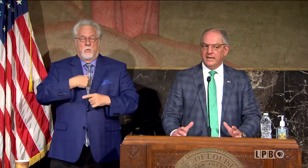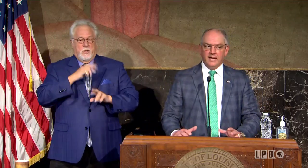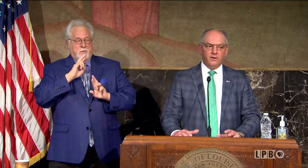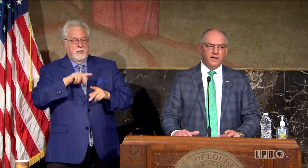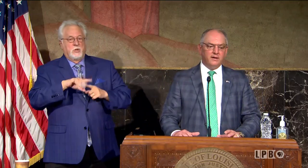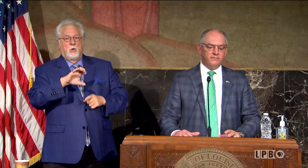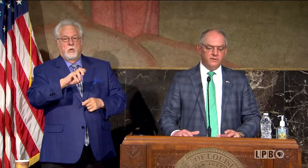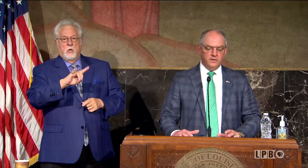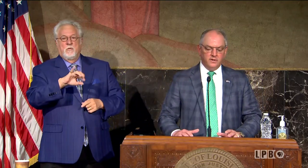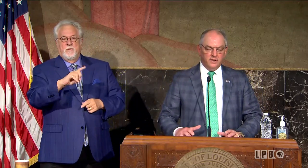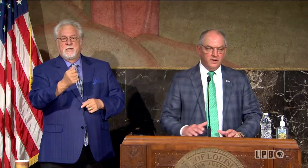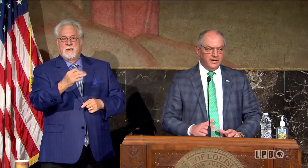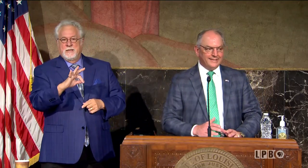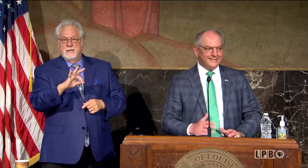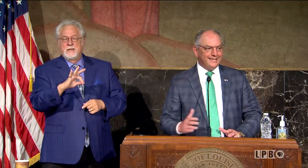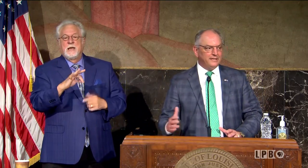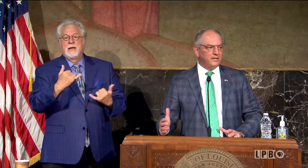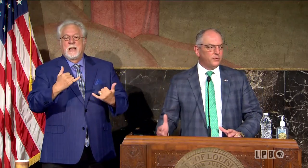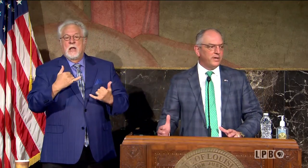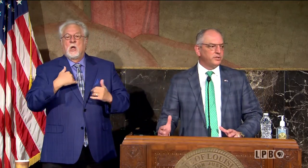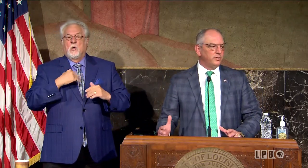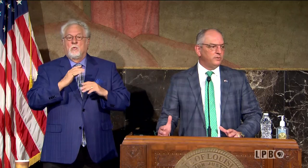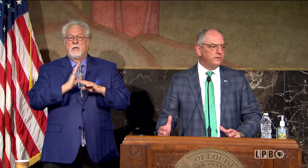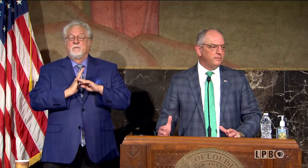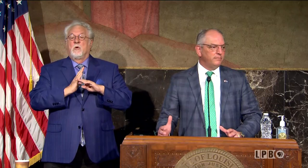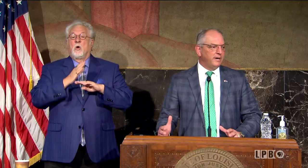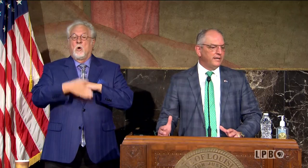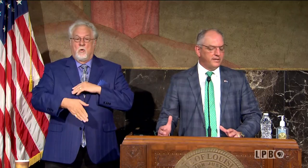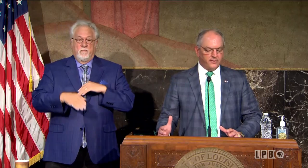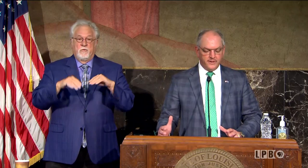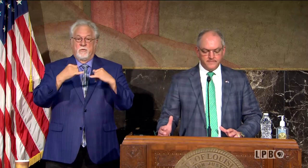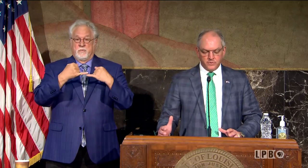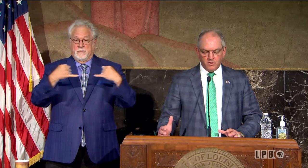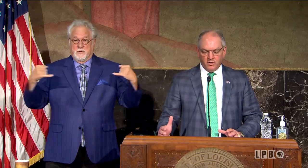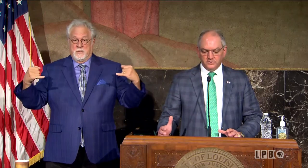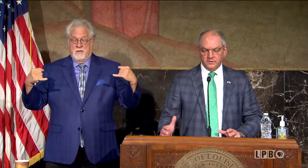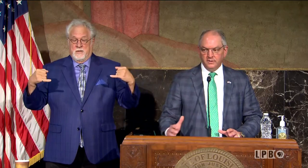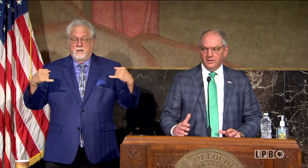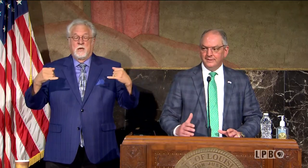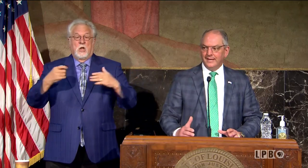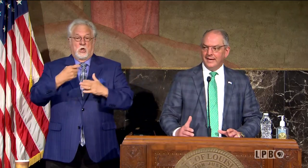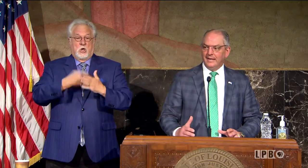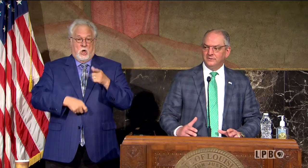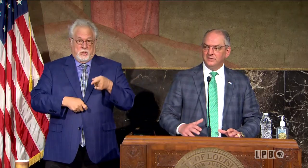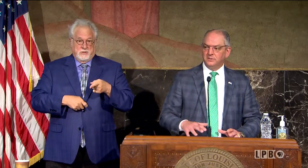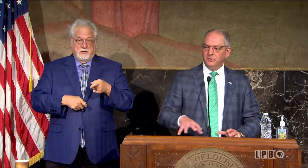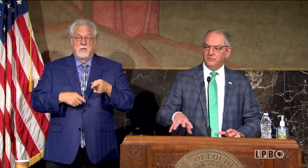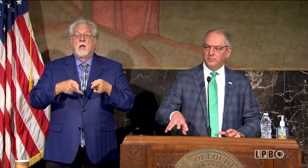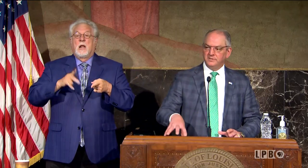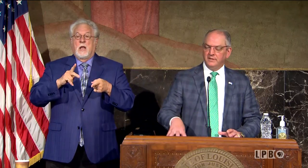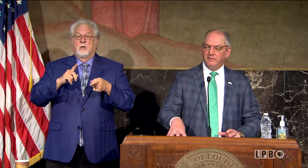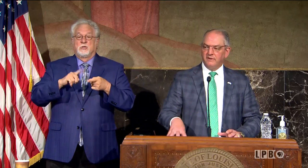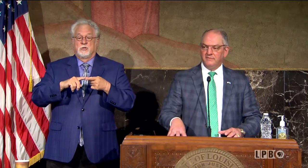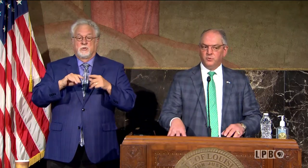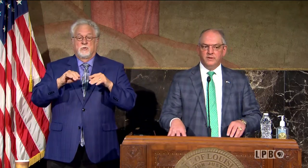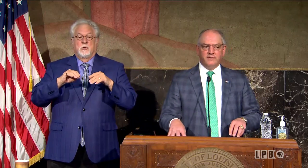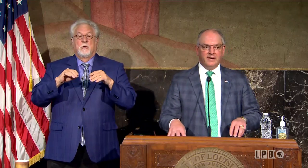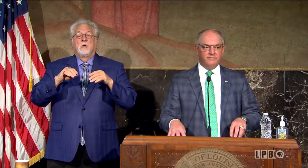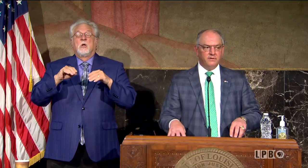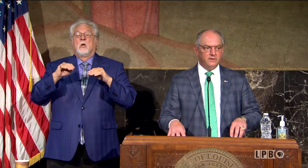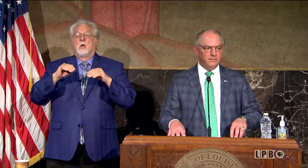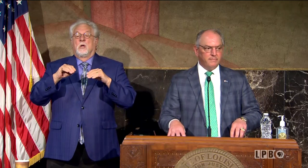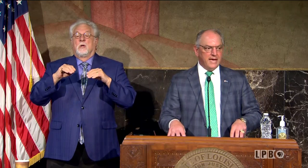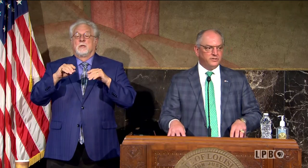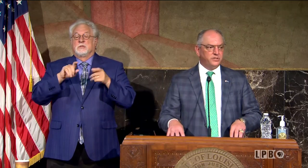COVID-19, we now have exceeded the threshold monetary cost that allows us to move from a